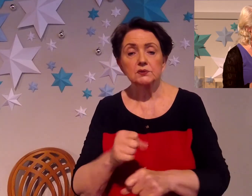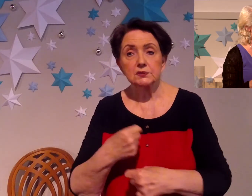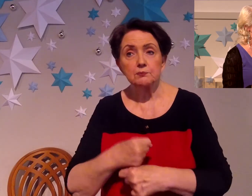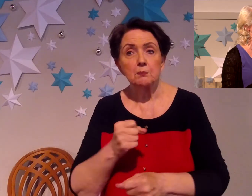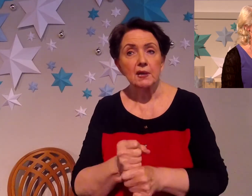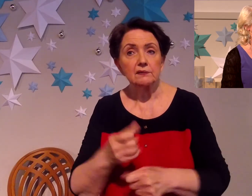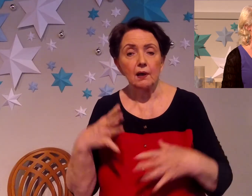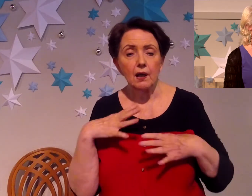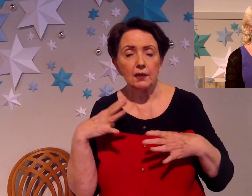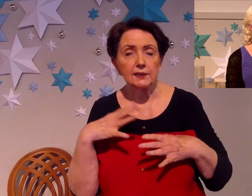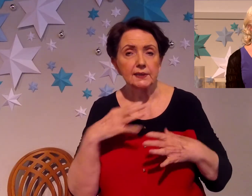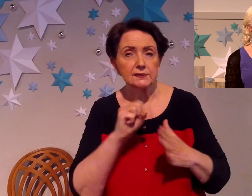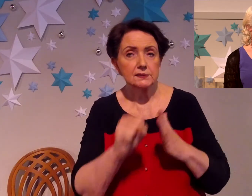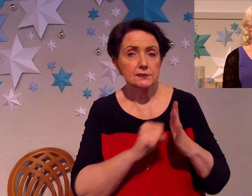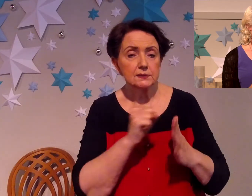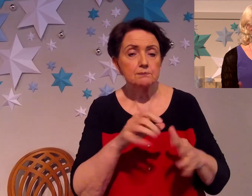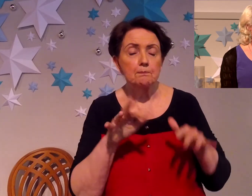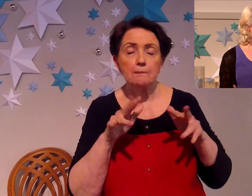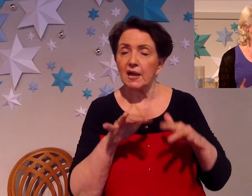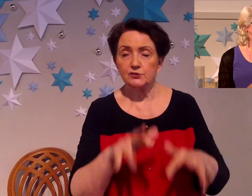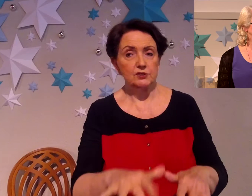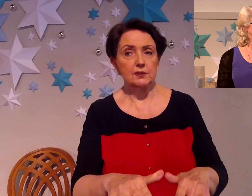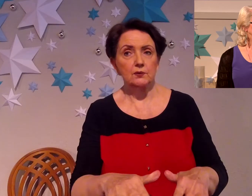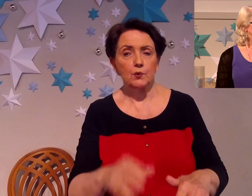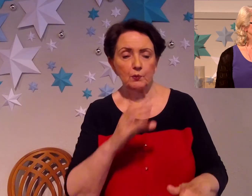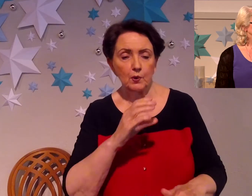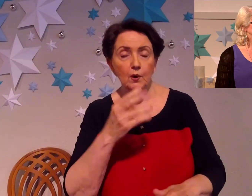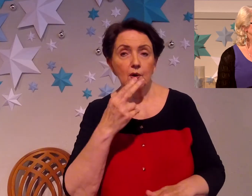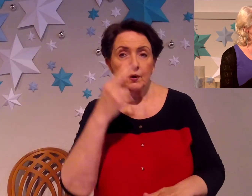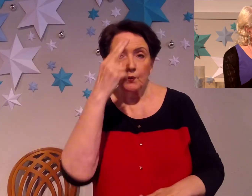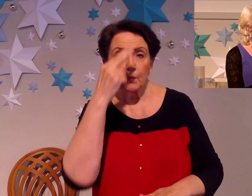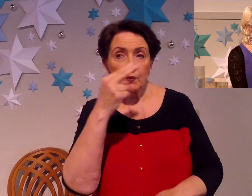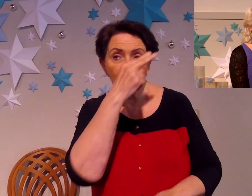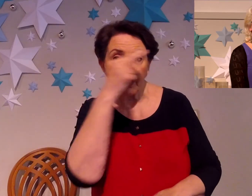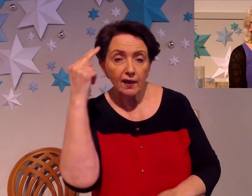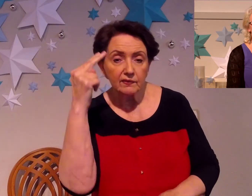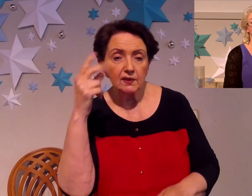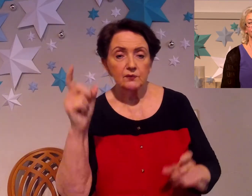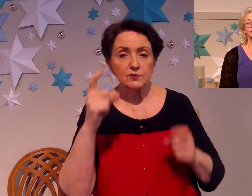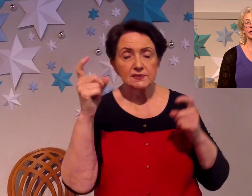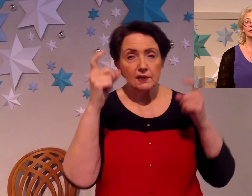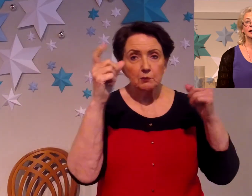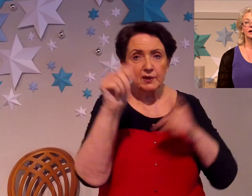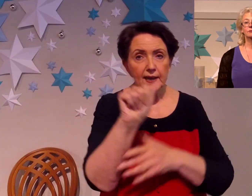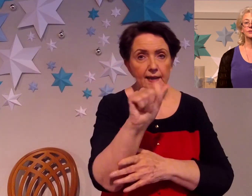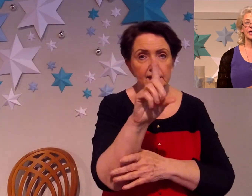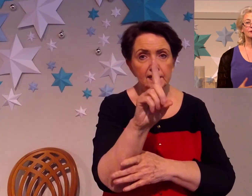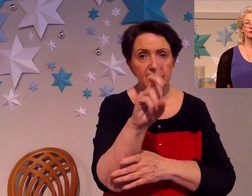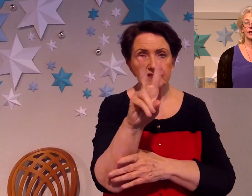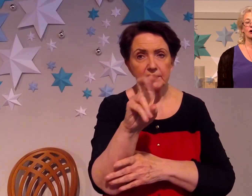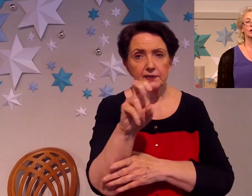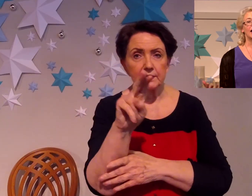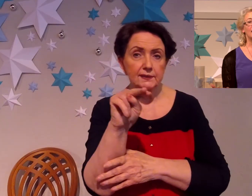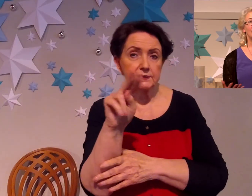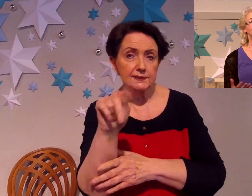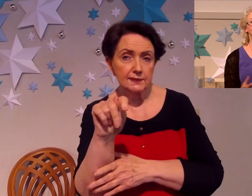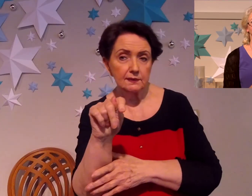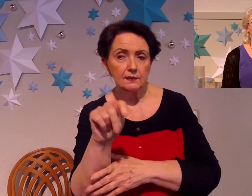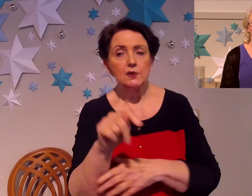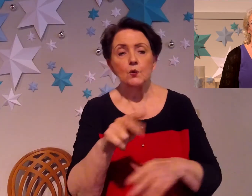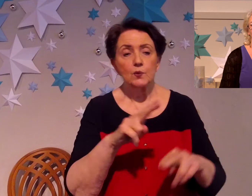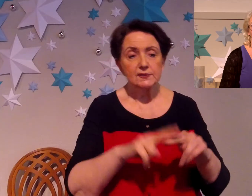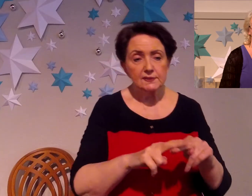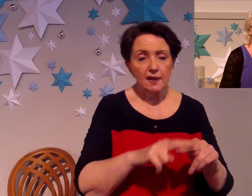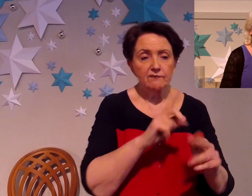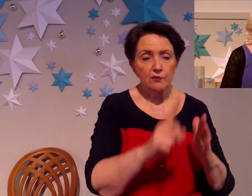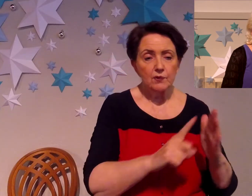that holiday season magic. We were Catholic. We celebrated Advent every Sunday. We sat for an hour and a half. We